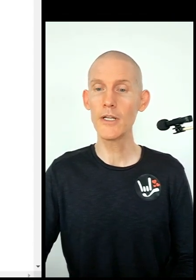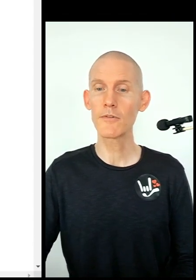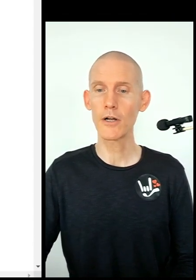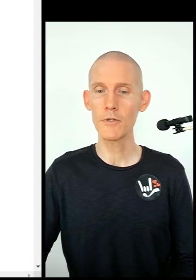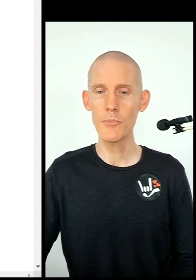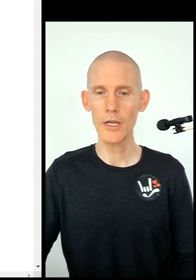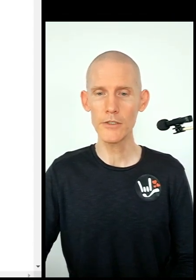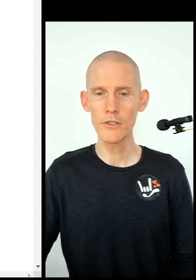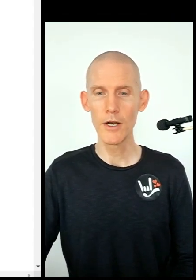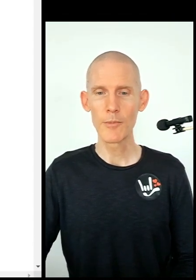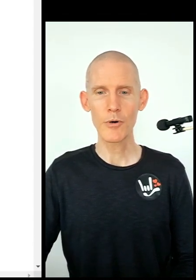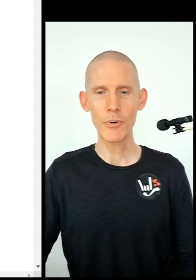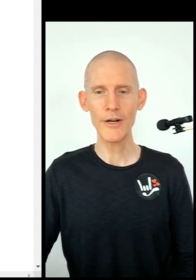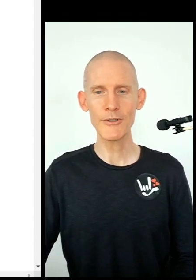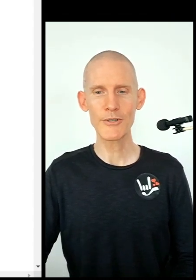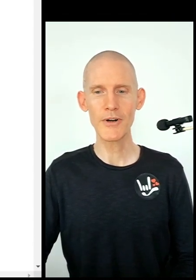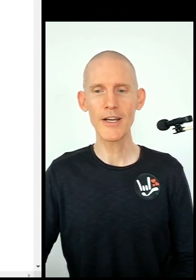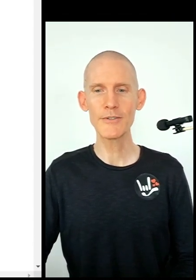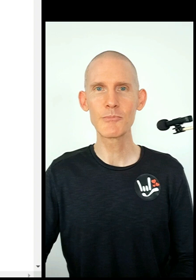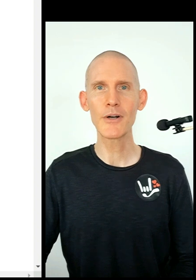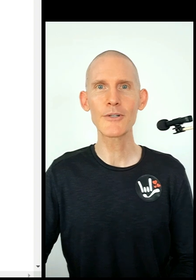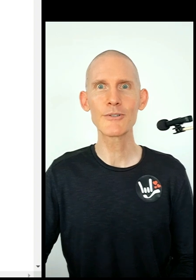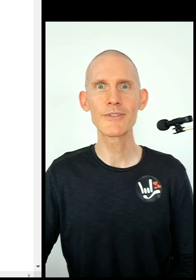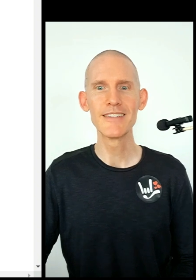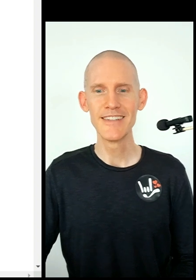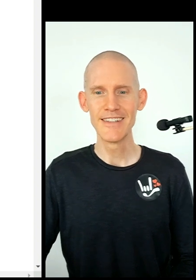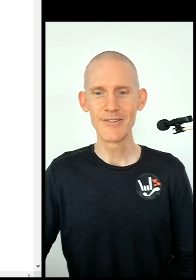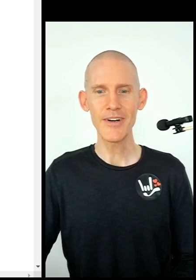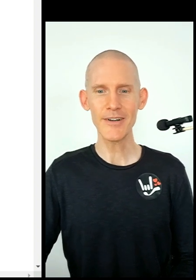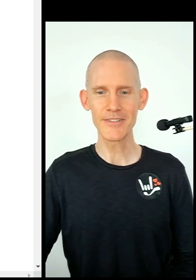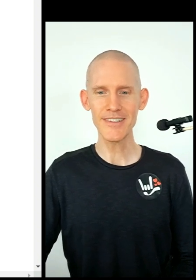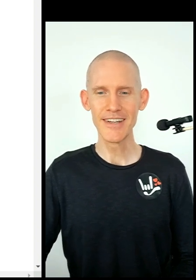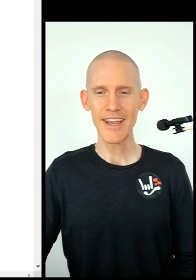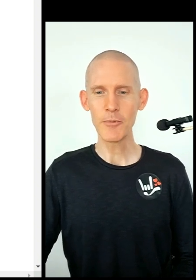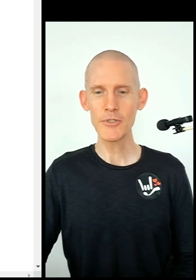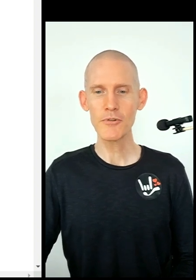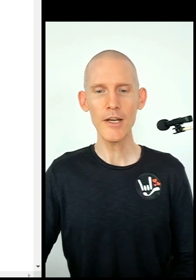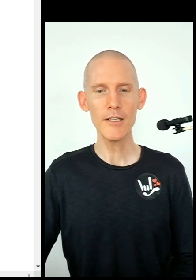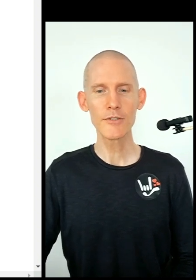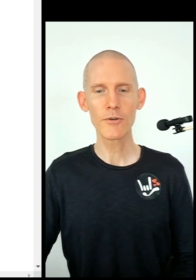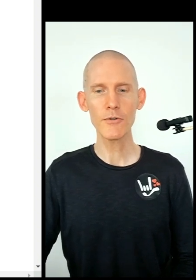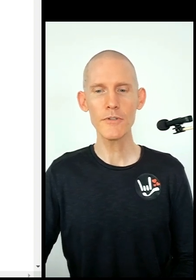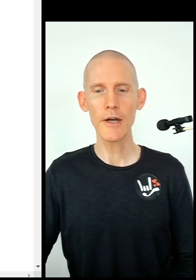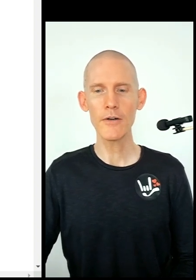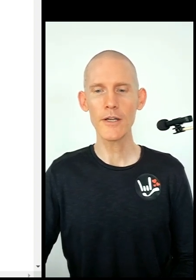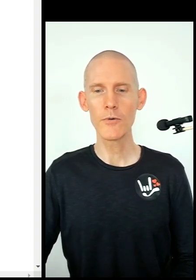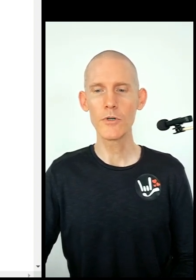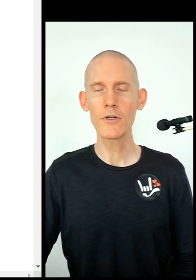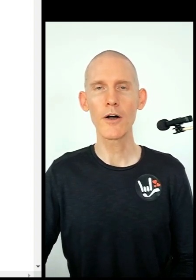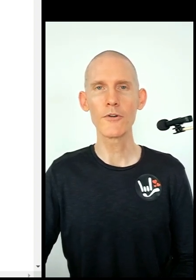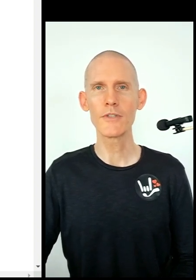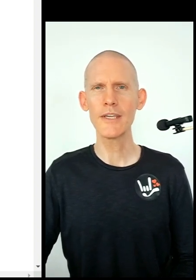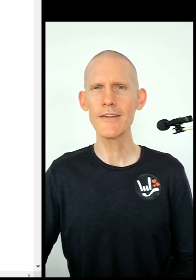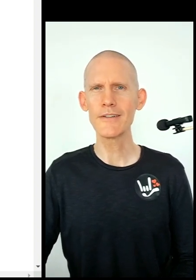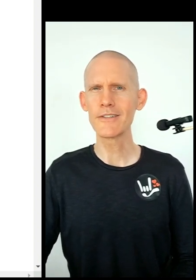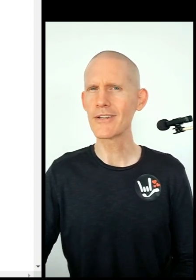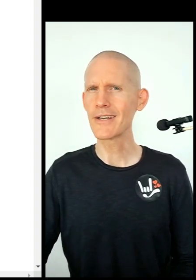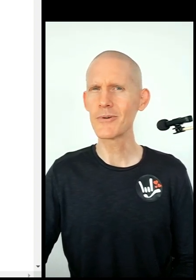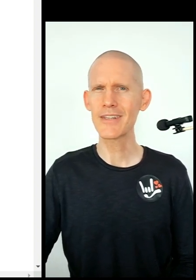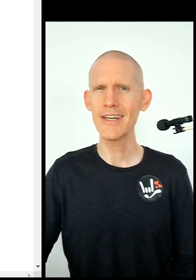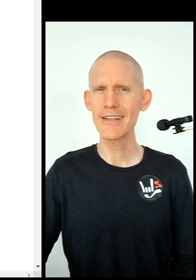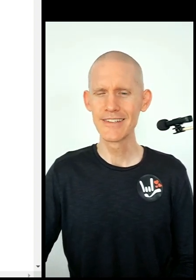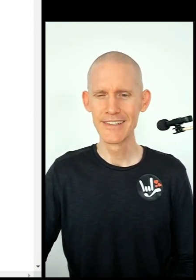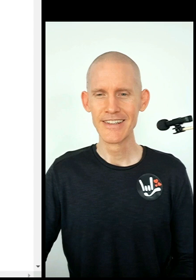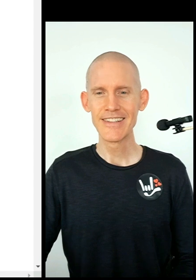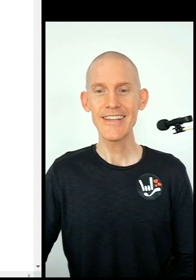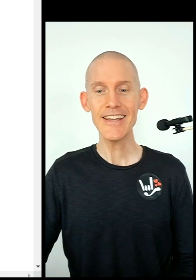the PDF coloring page, prepare your crayons, markers, whatever. And when you're ready, scroll down, we'll color together. You're